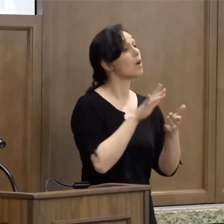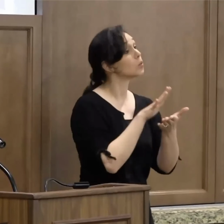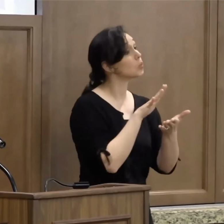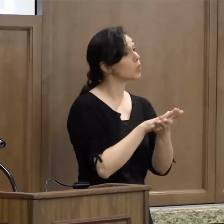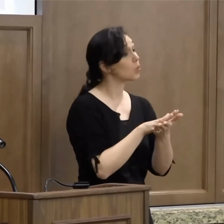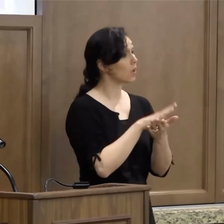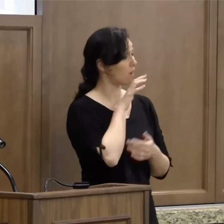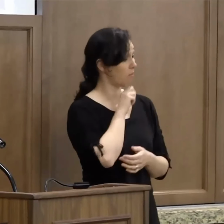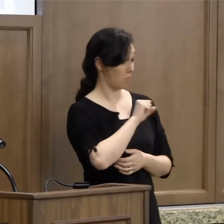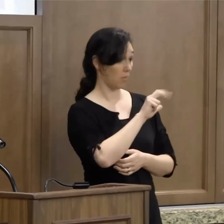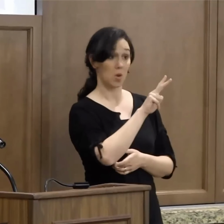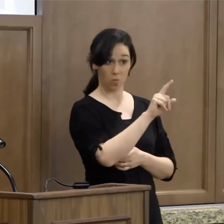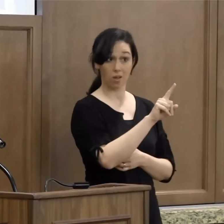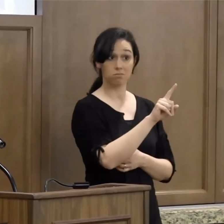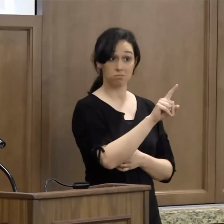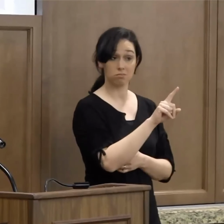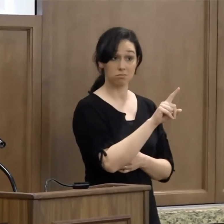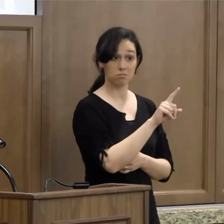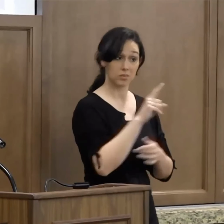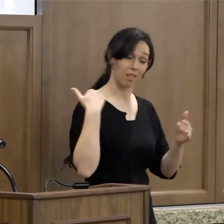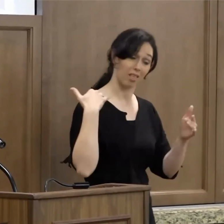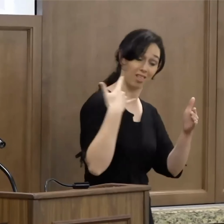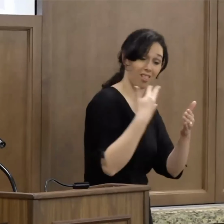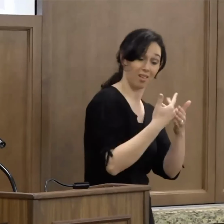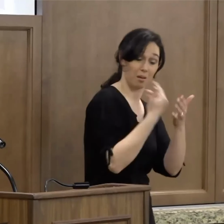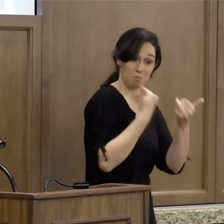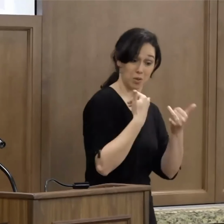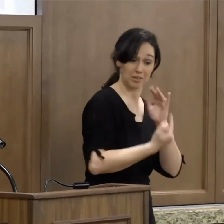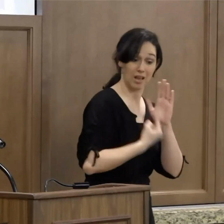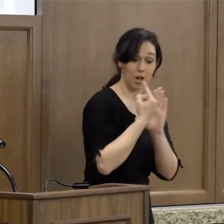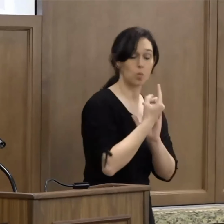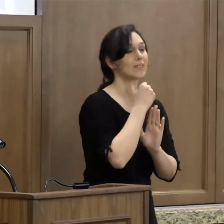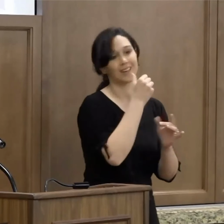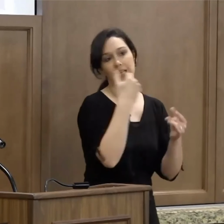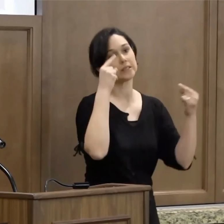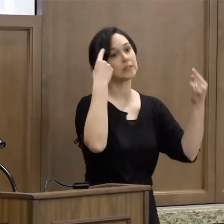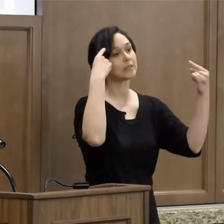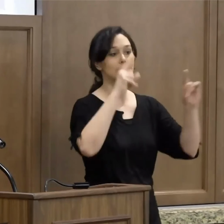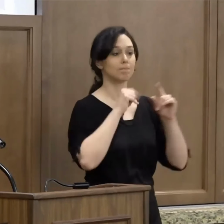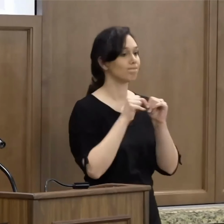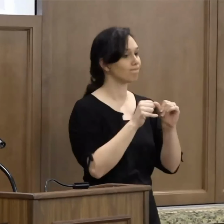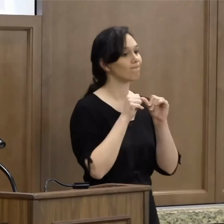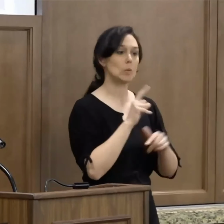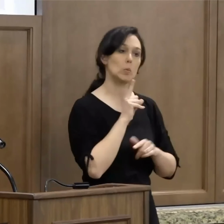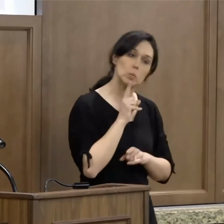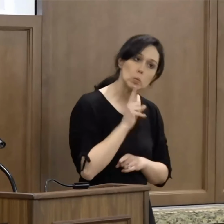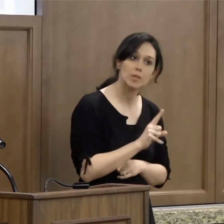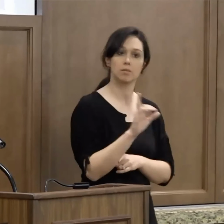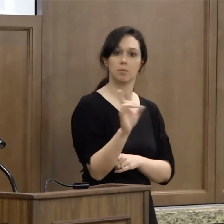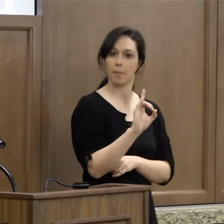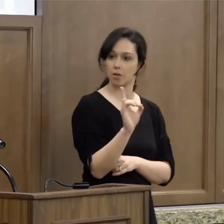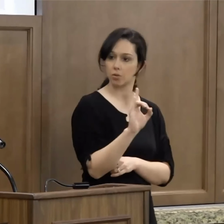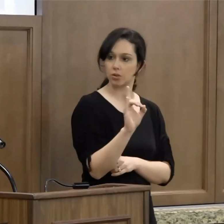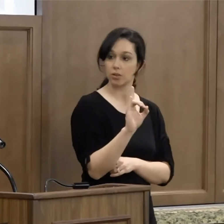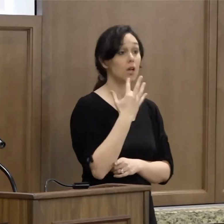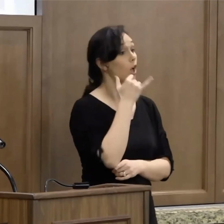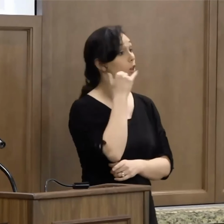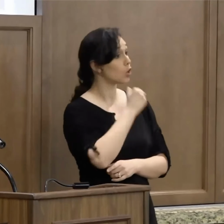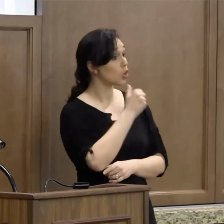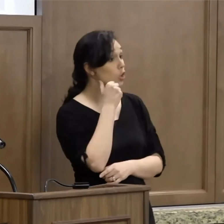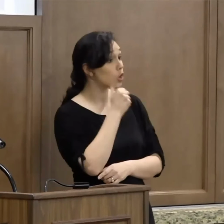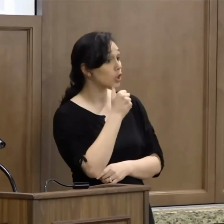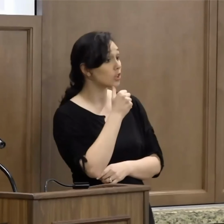is 31 years of age, up to the present hour, we have not succeeded in maintaining a real democracy. Colored girls are